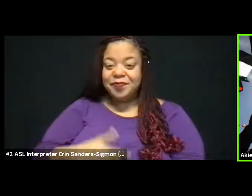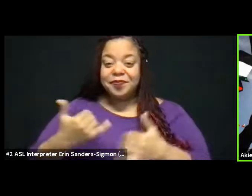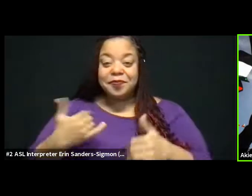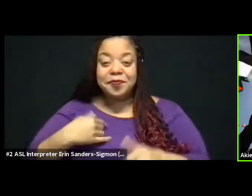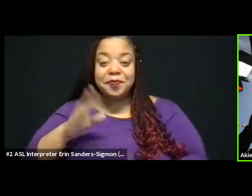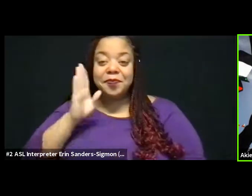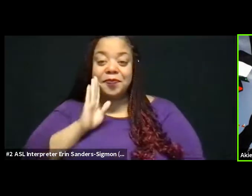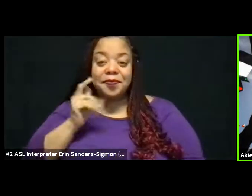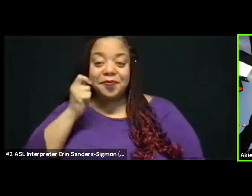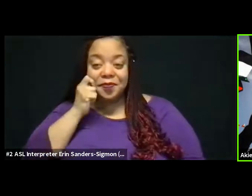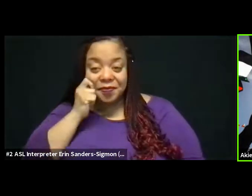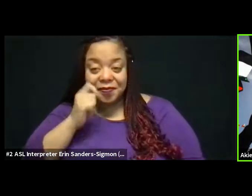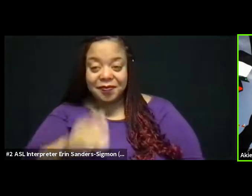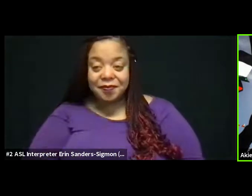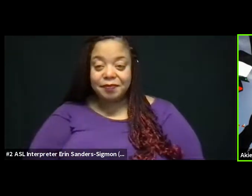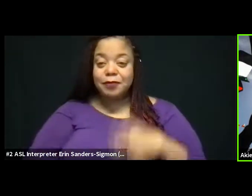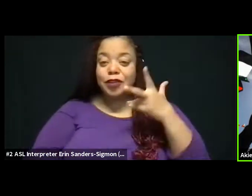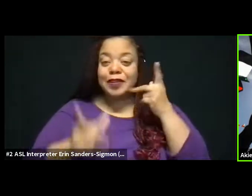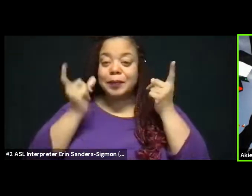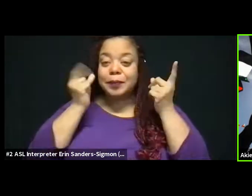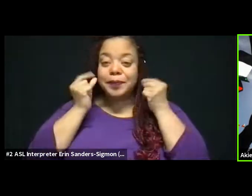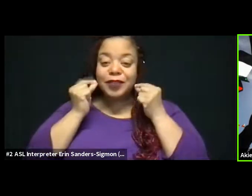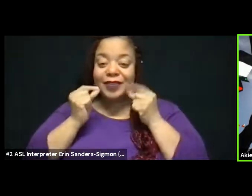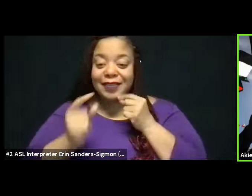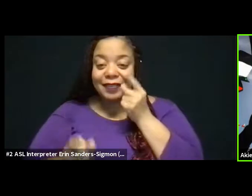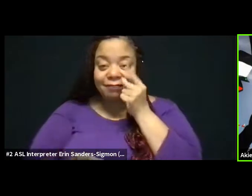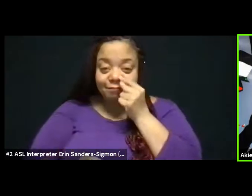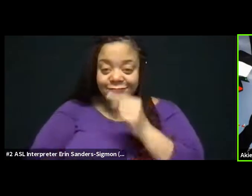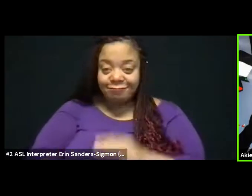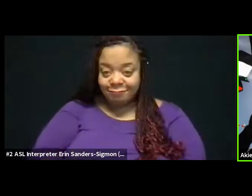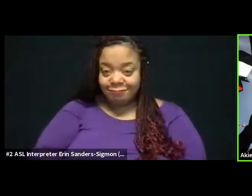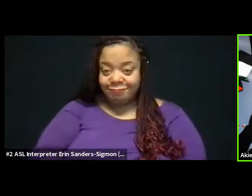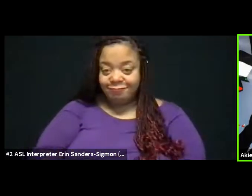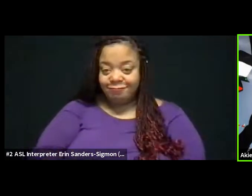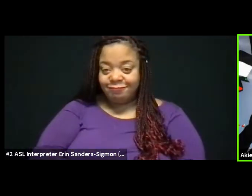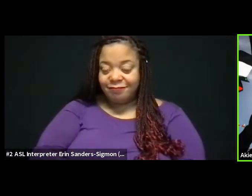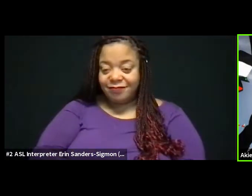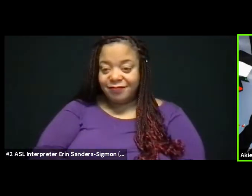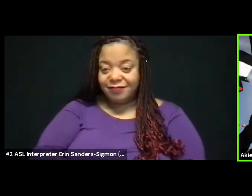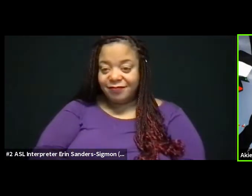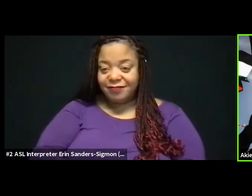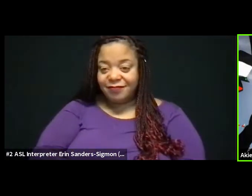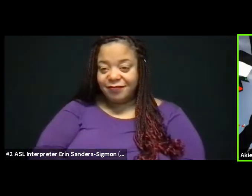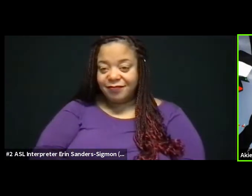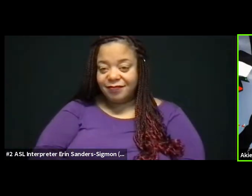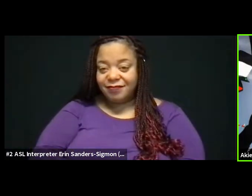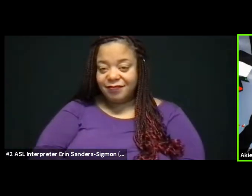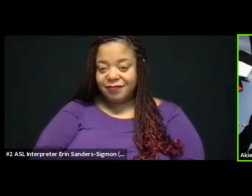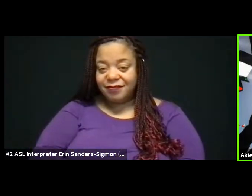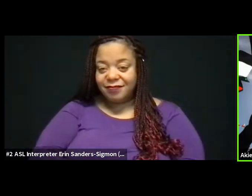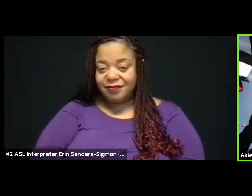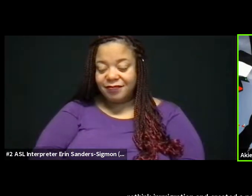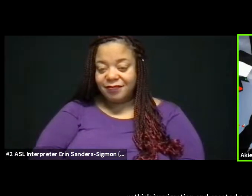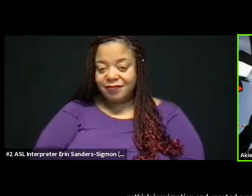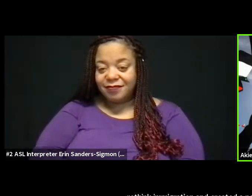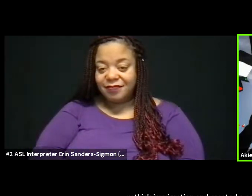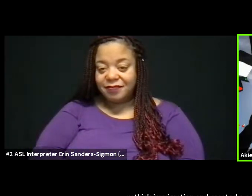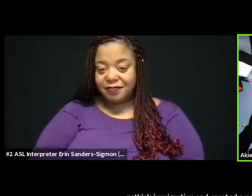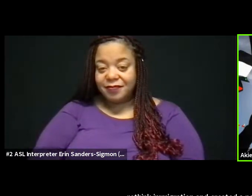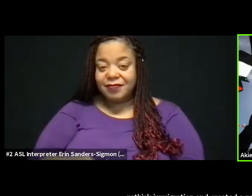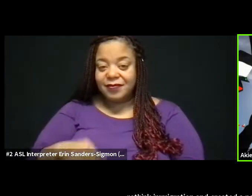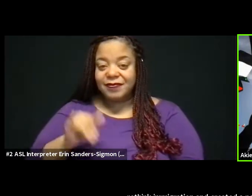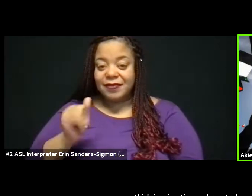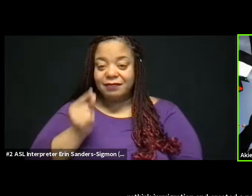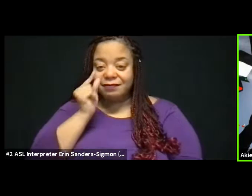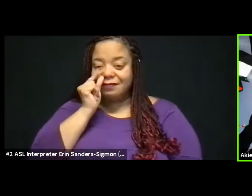3 piercings in my nose and small stud earrings in my ears. I'm wearing a green long sleeve button up